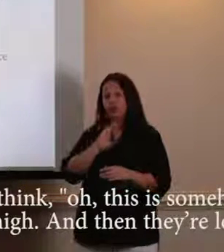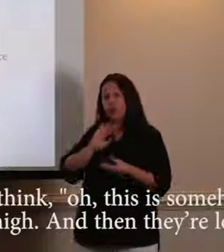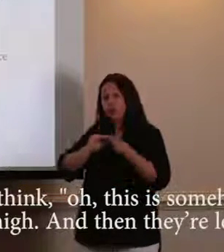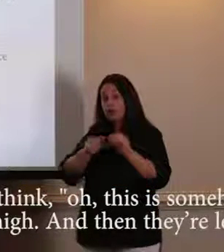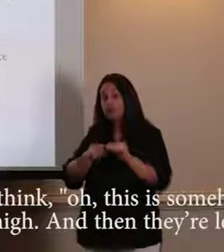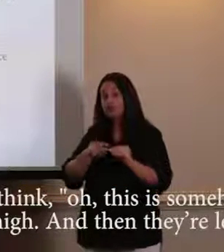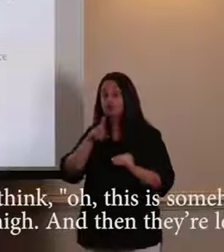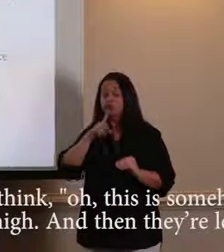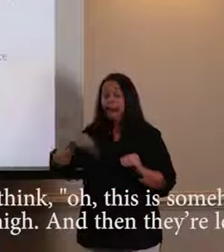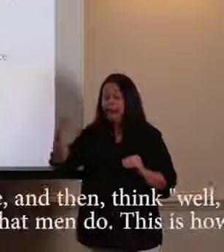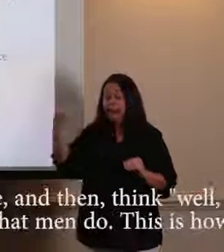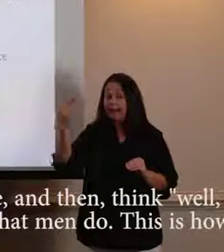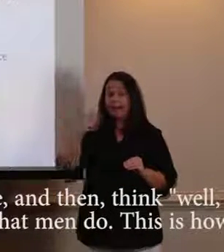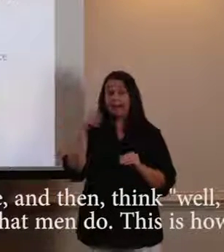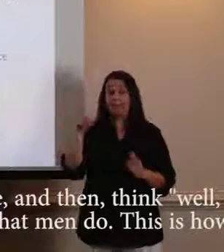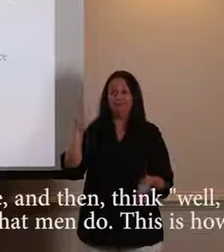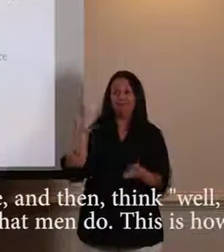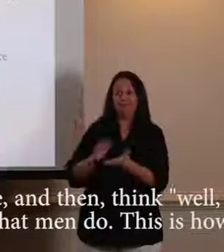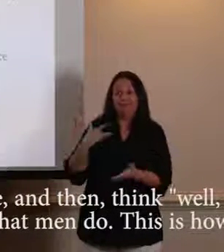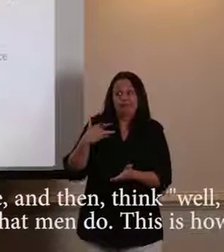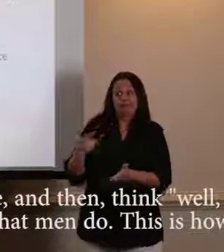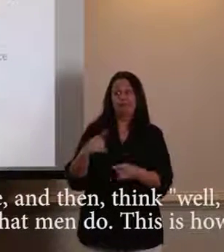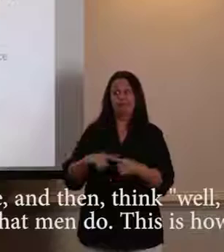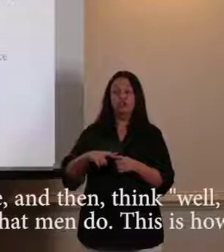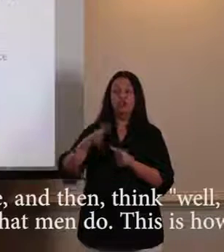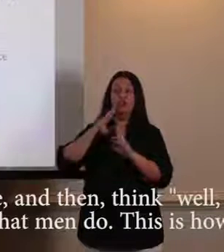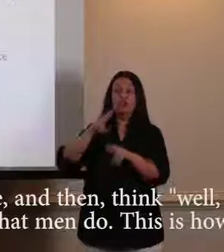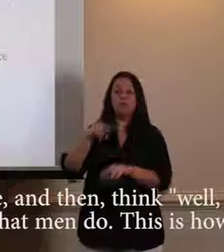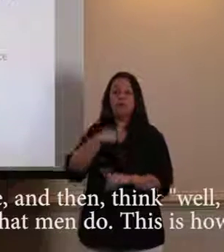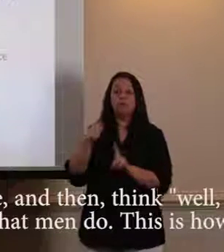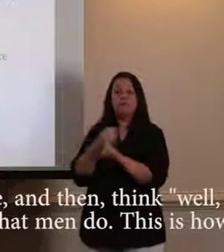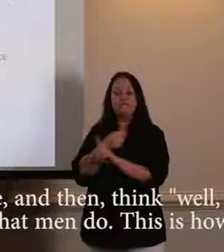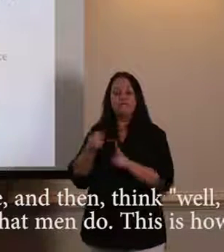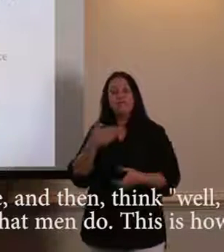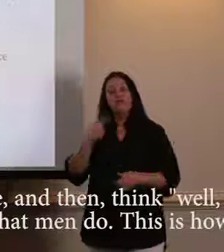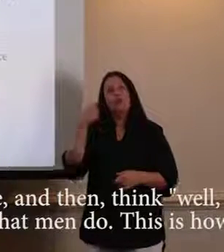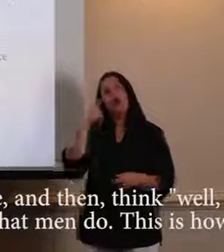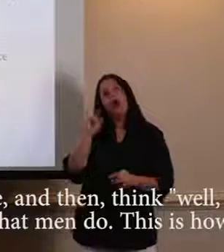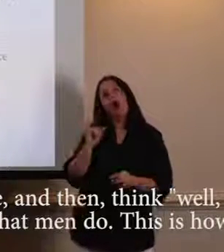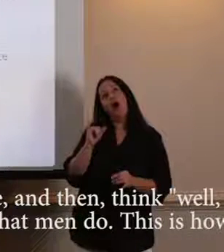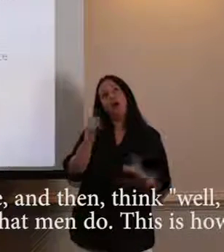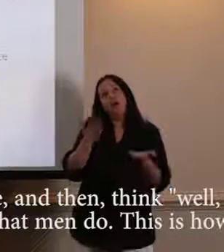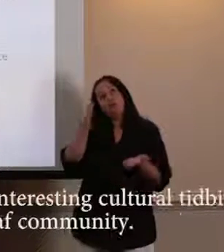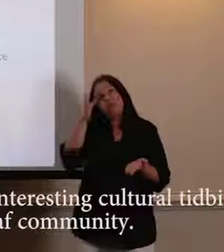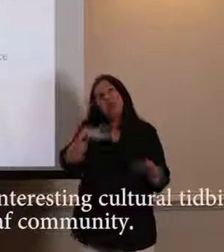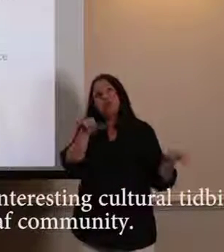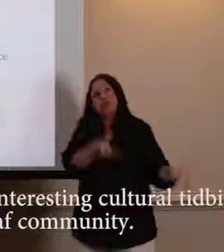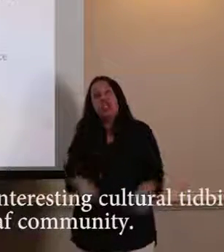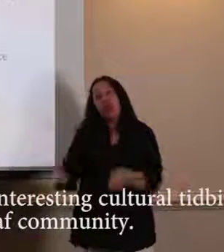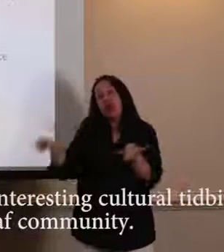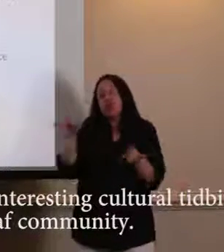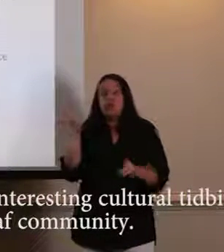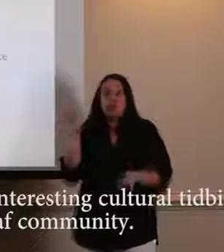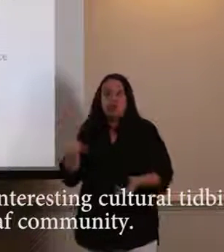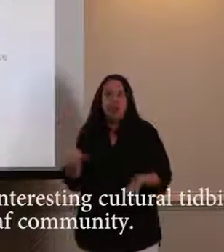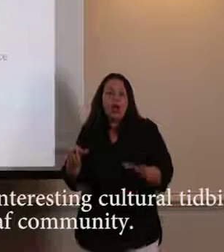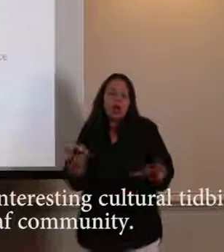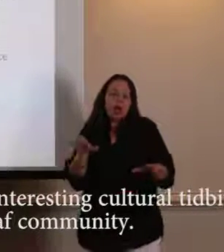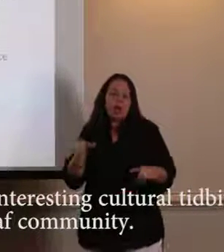then they're also less likely to identify it as violence and then feel like, well, maybe that's just something that men do. This is how men act. So that's sort